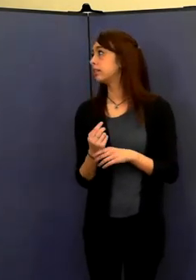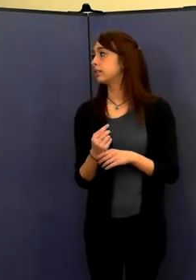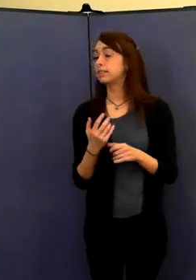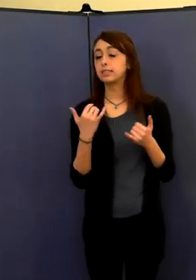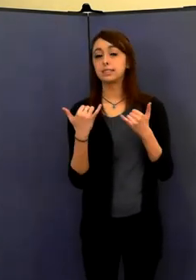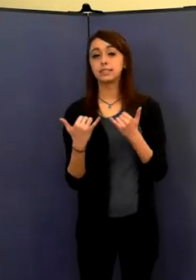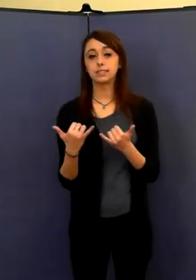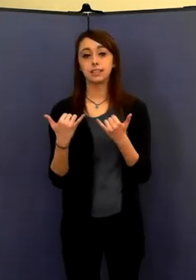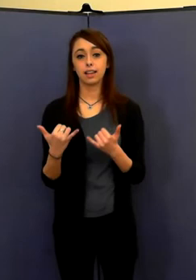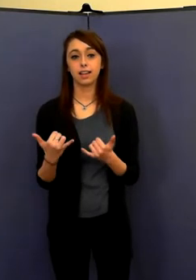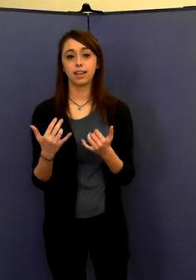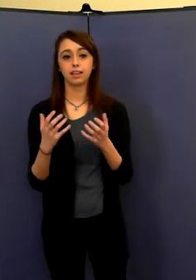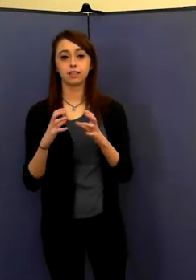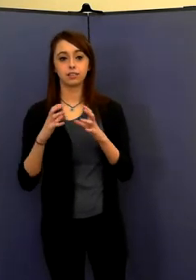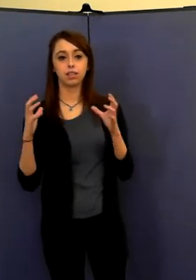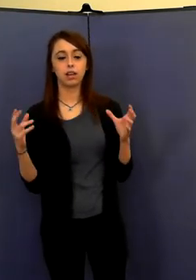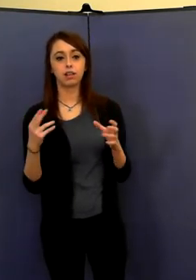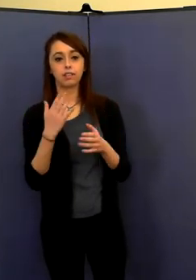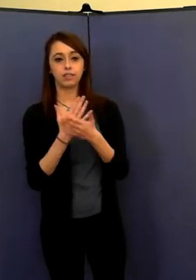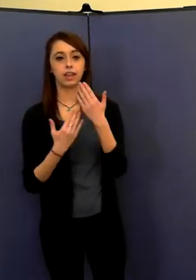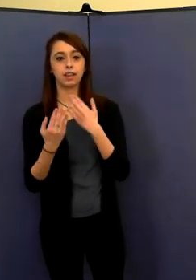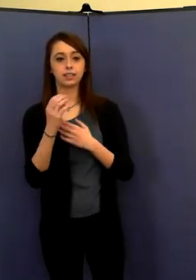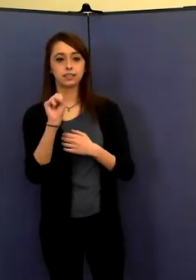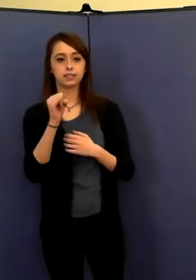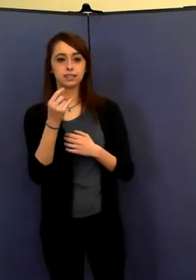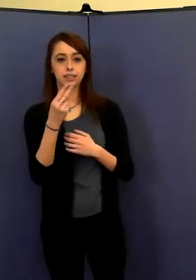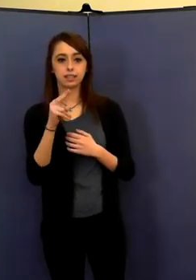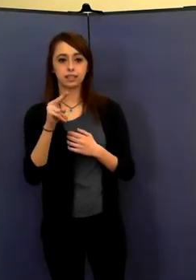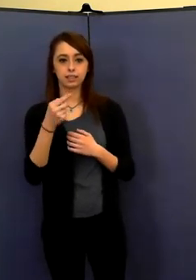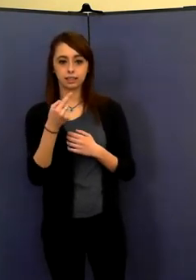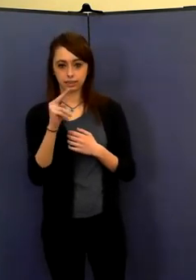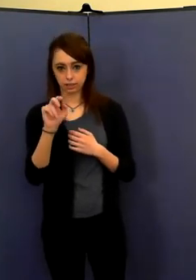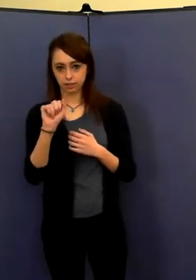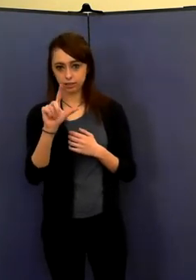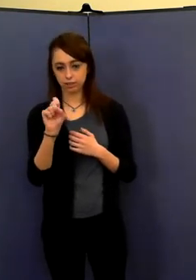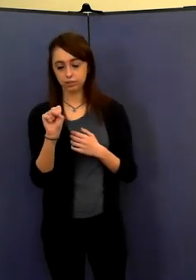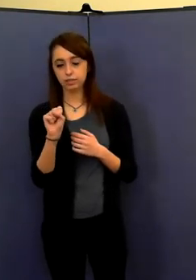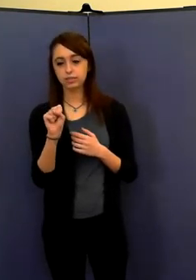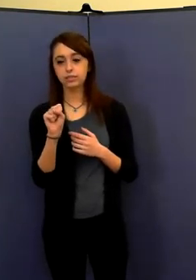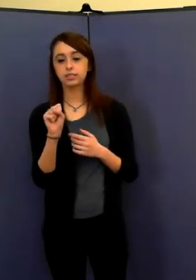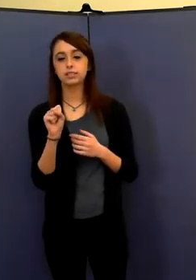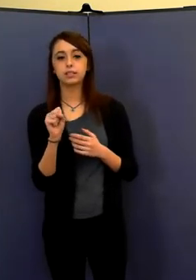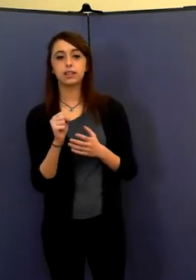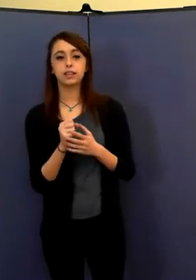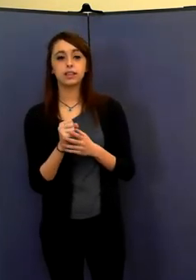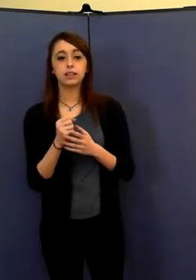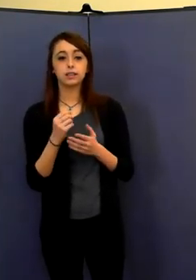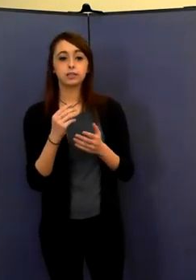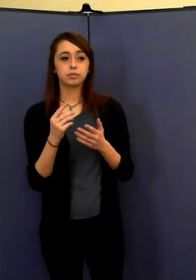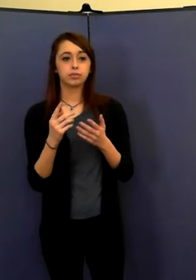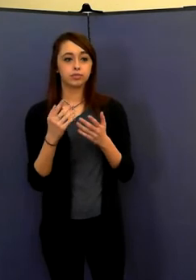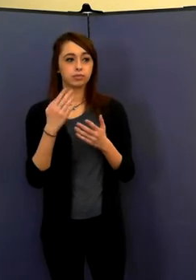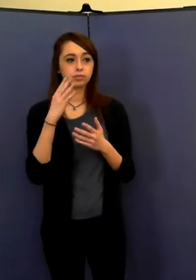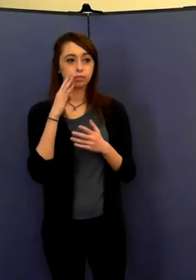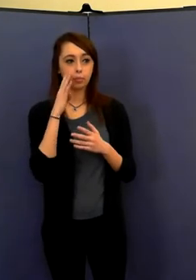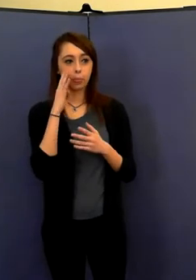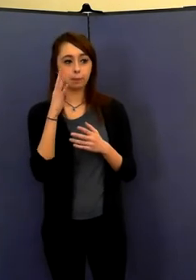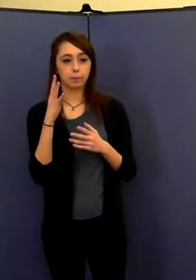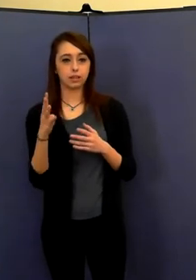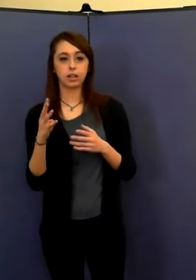of hand signals that are made up so that they are disguised, the other team doesn't know what's going to happen. And this is